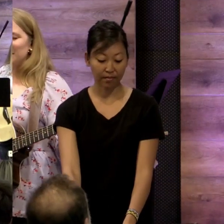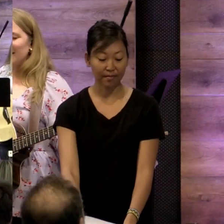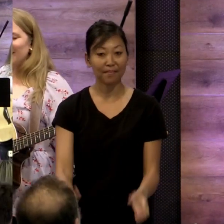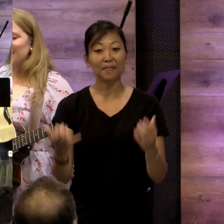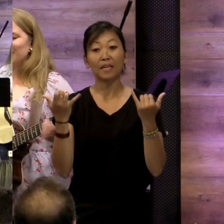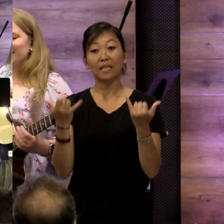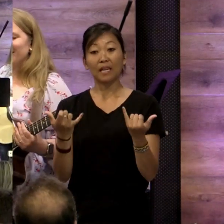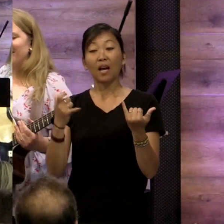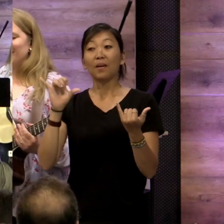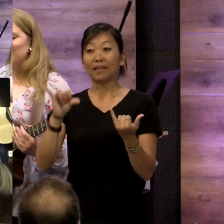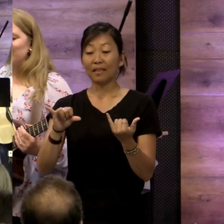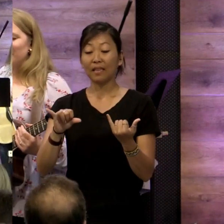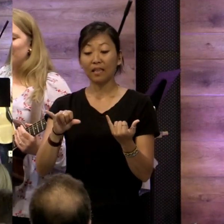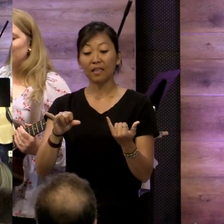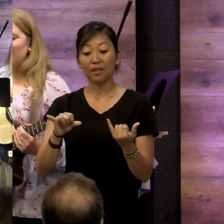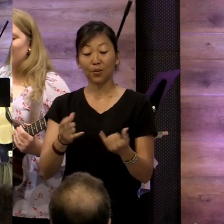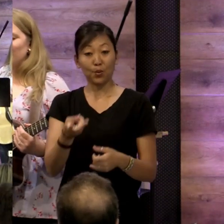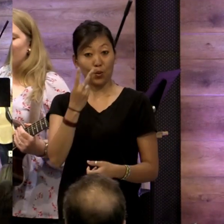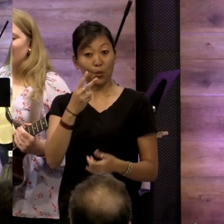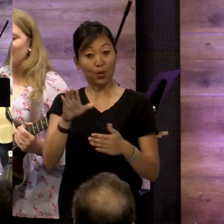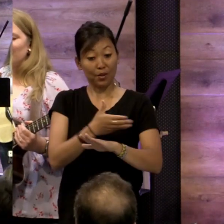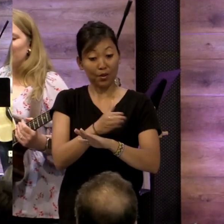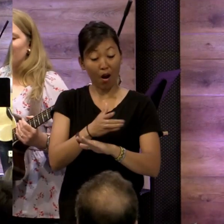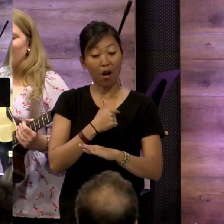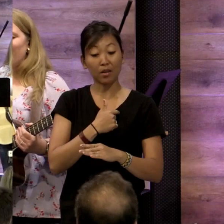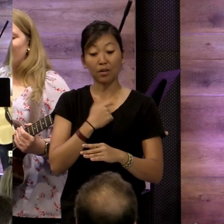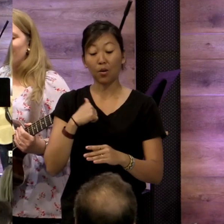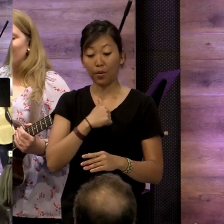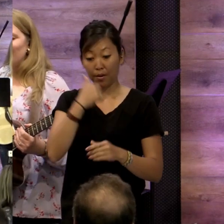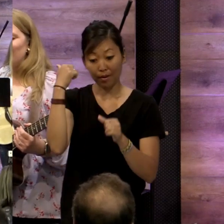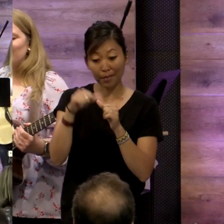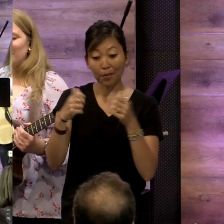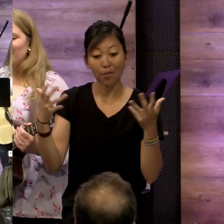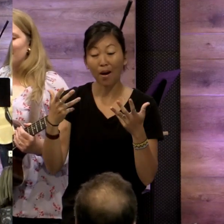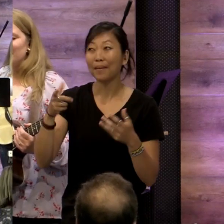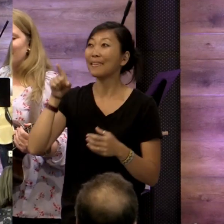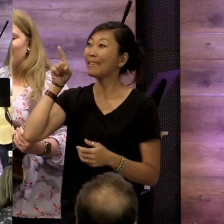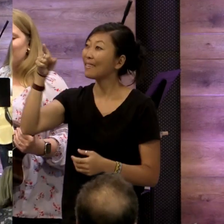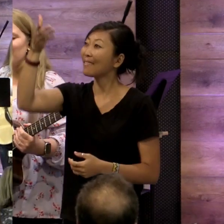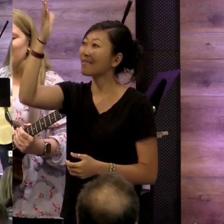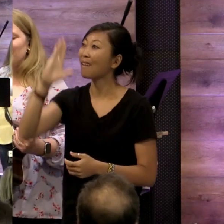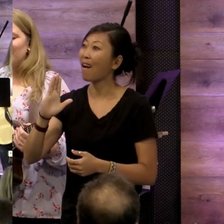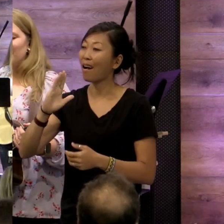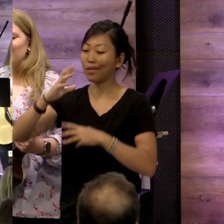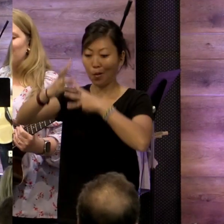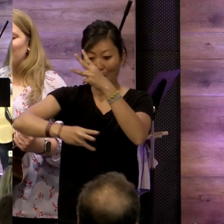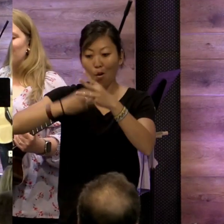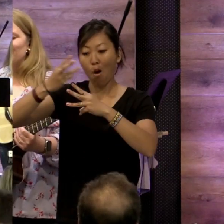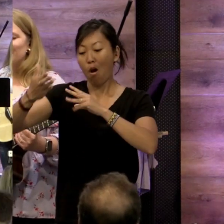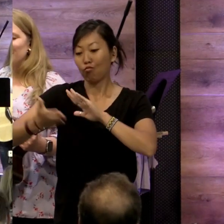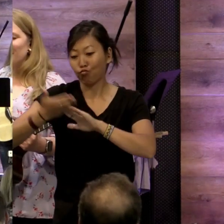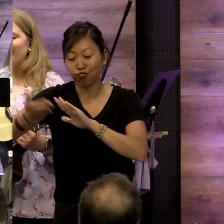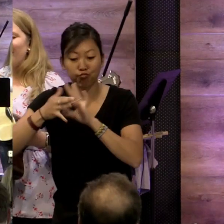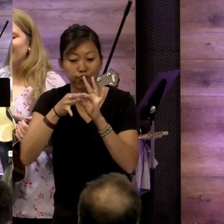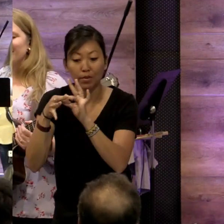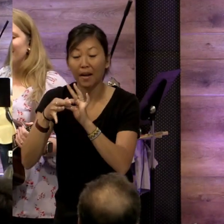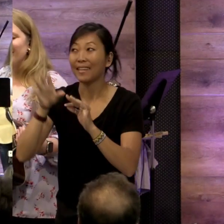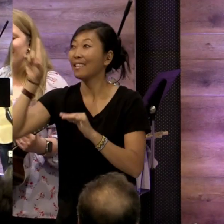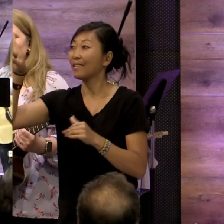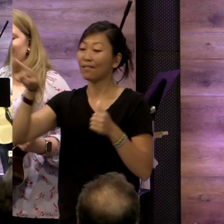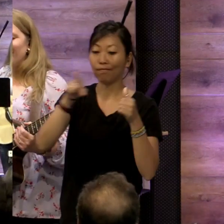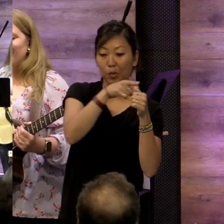As we sang those two songs back to back, that you are the God who holds all things together. You are the first, you're the